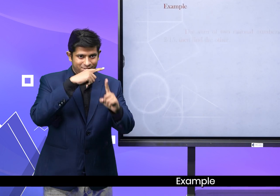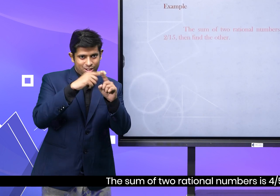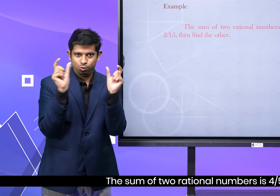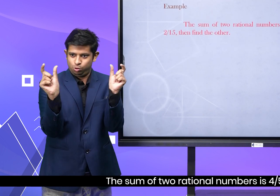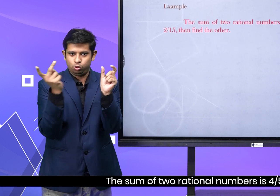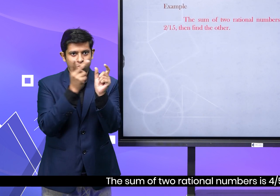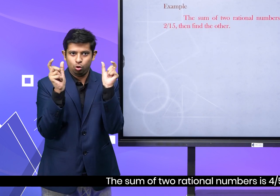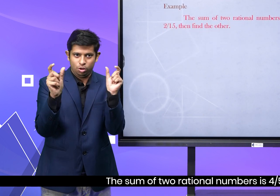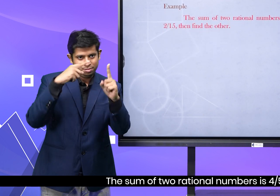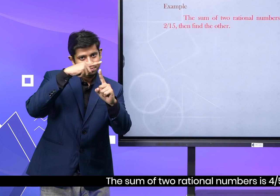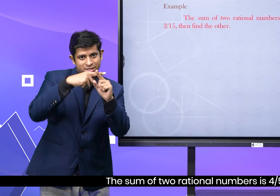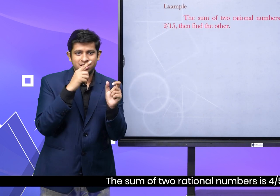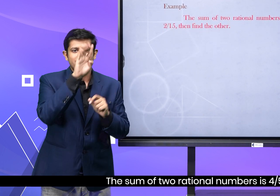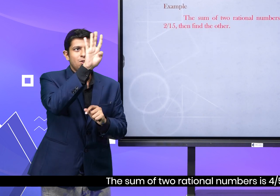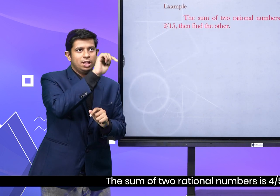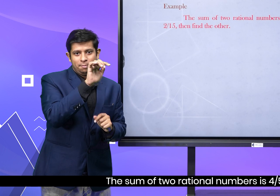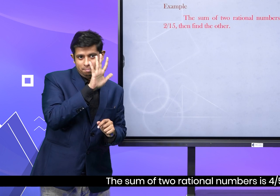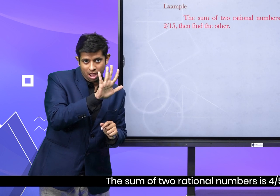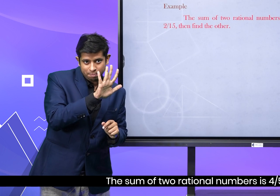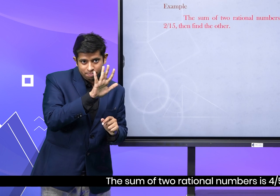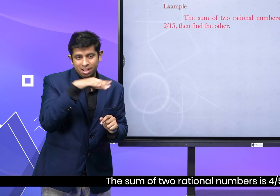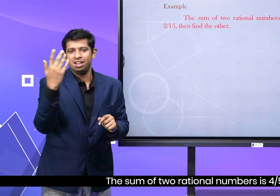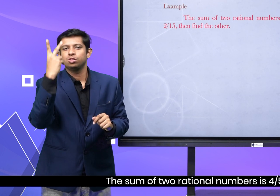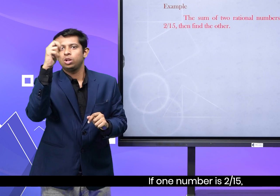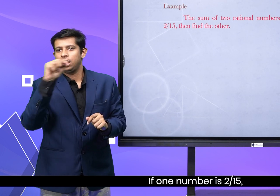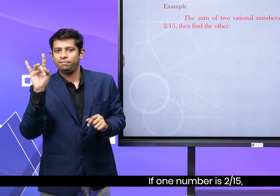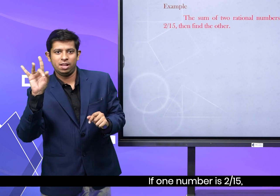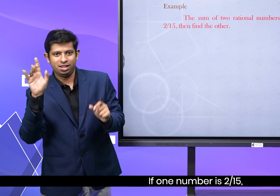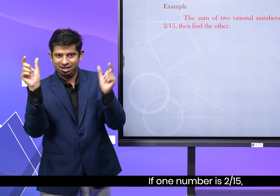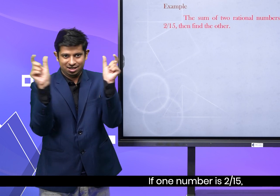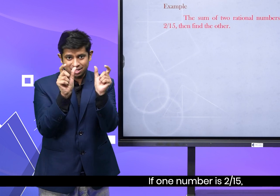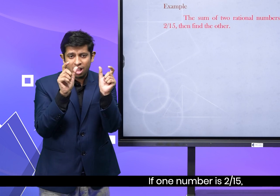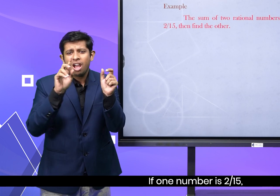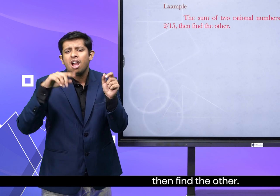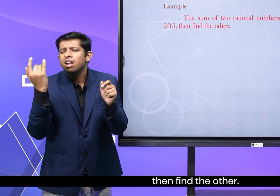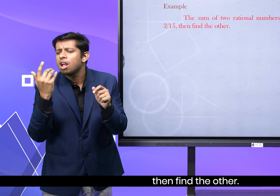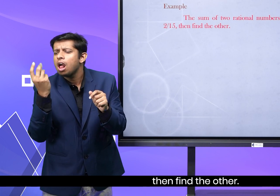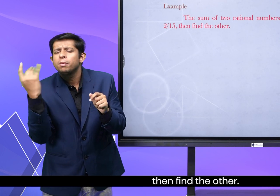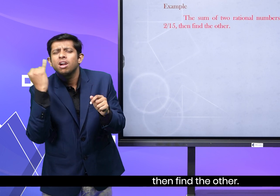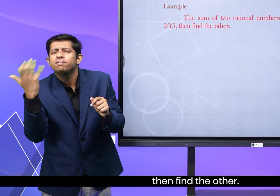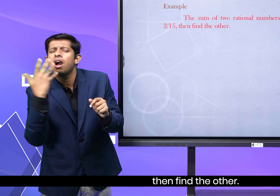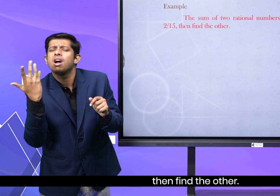the sum of two rational numbers is 4 by 5. If one number is 2 by 15, then find the other.